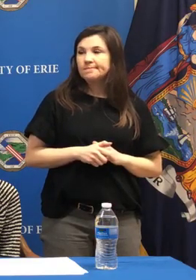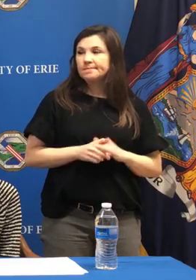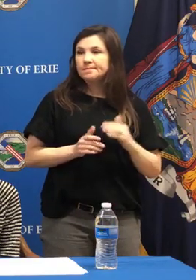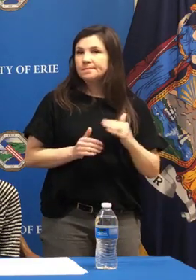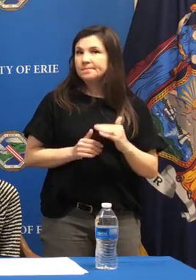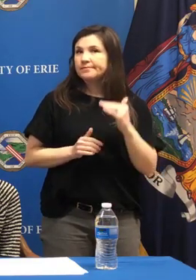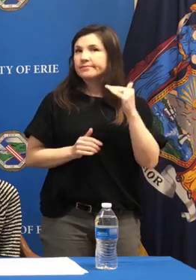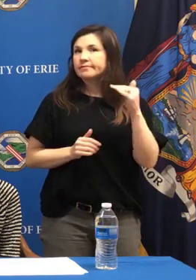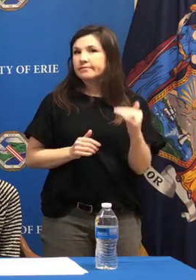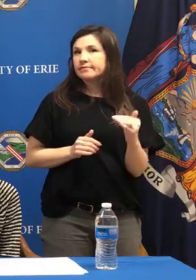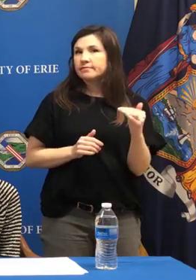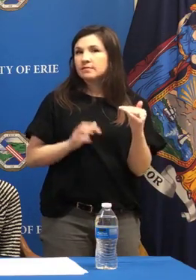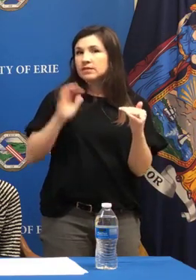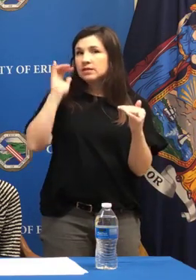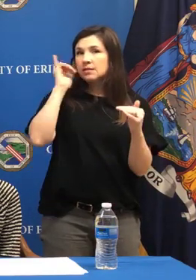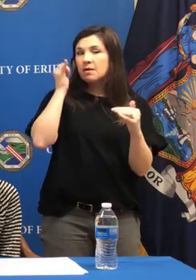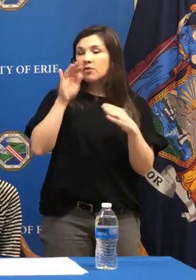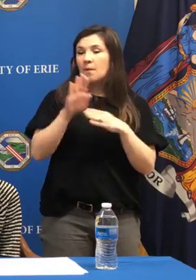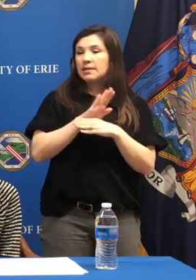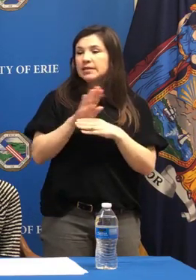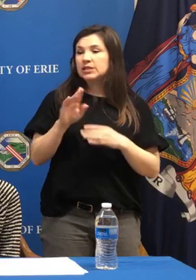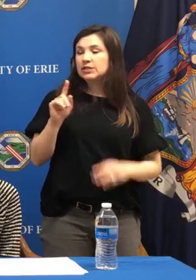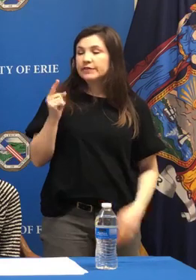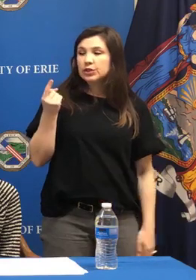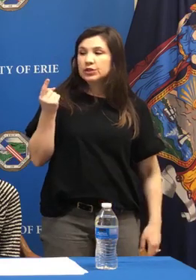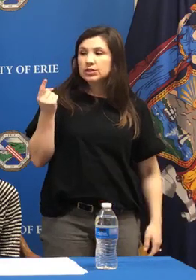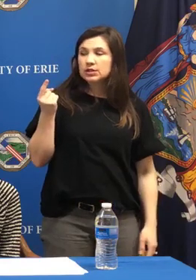Do we have anybody from Buffalo Business First?